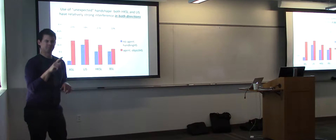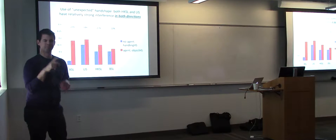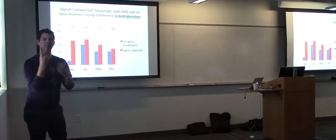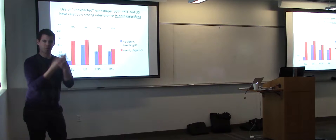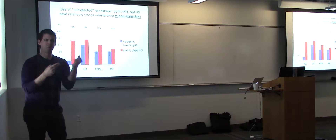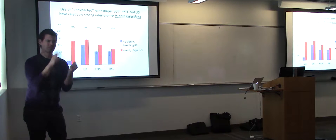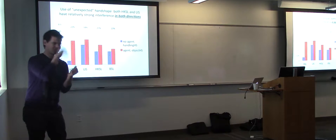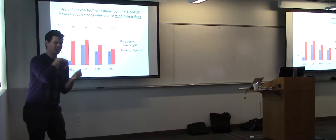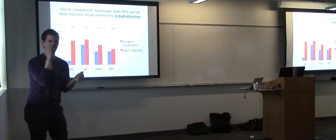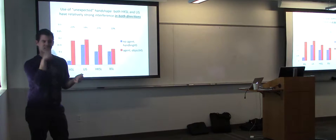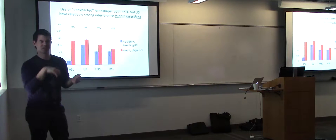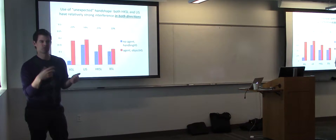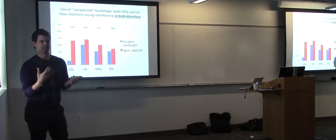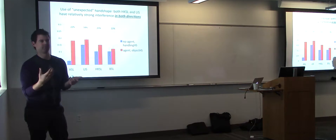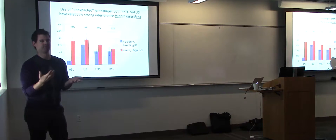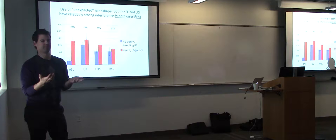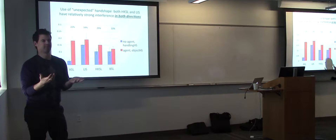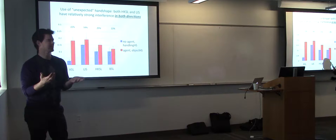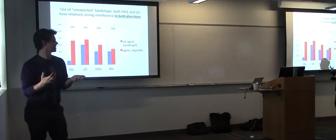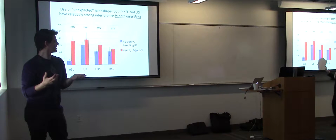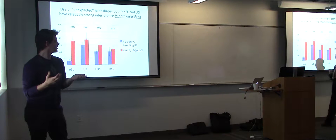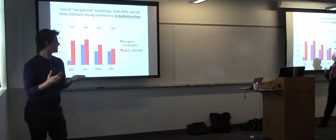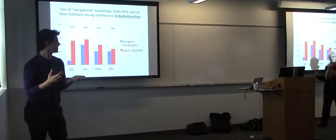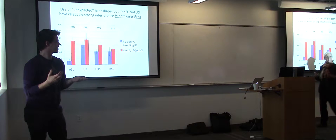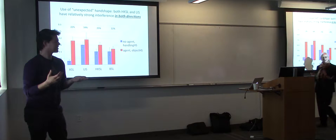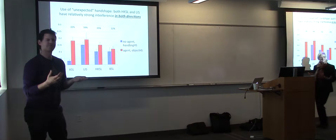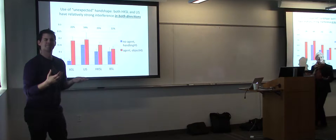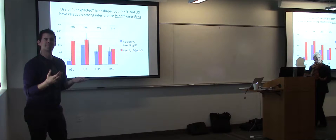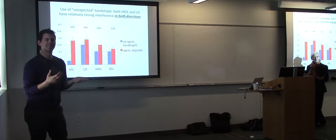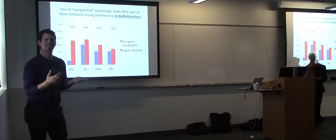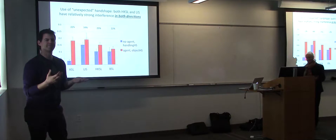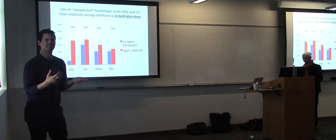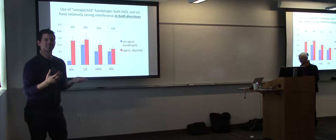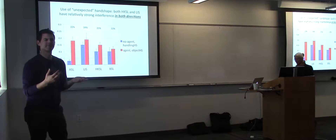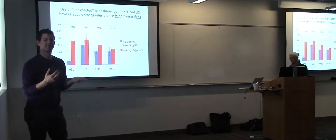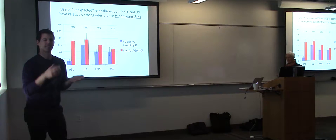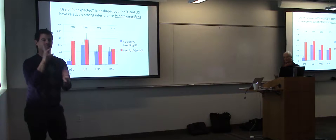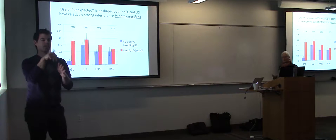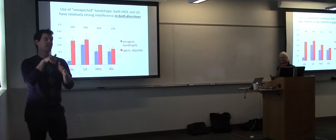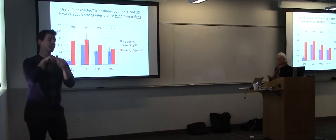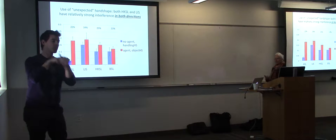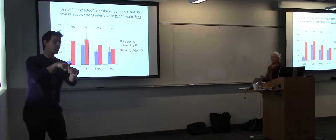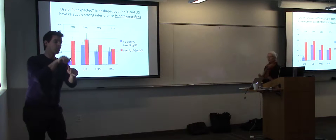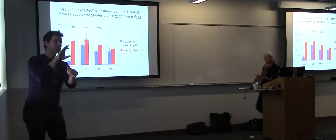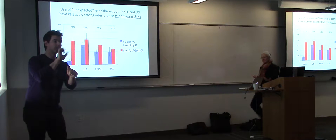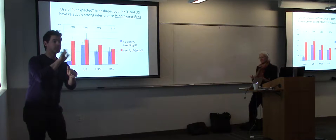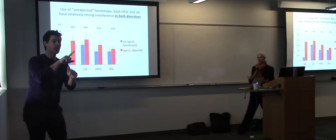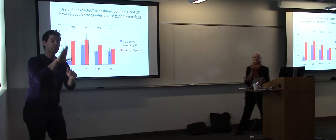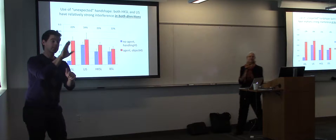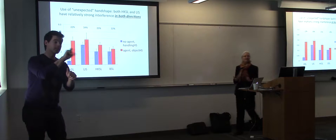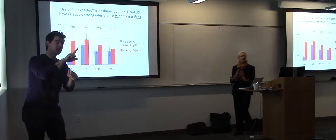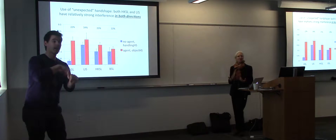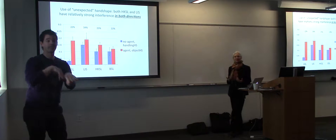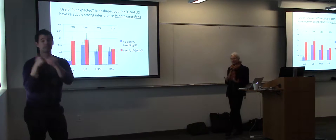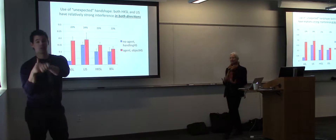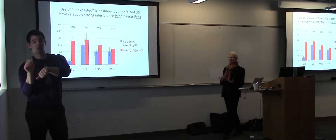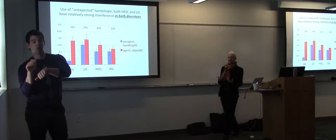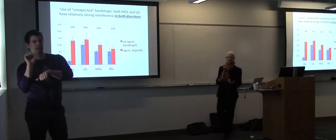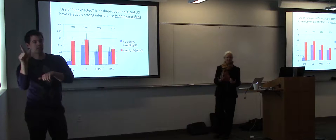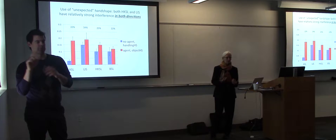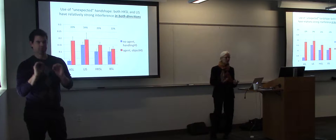ways. So it's like they're not being very systematic. But my intuition was that there